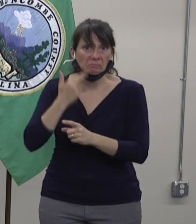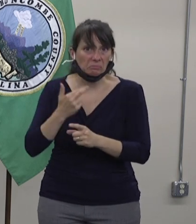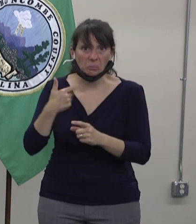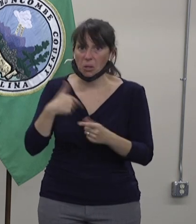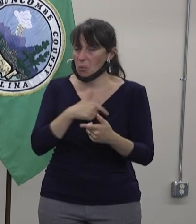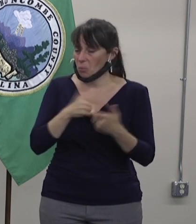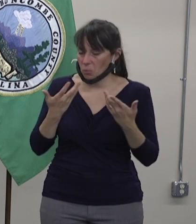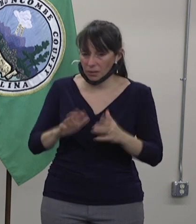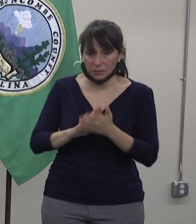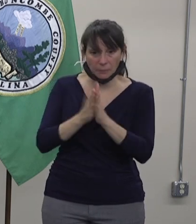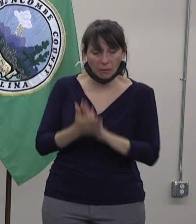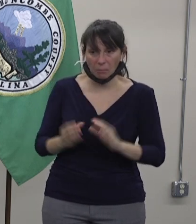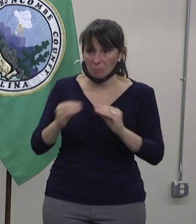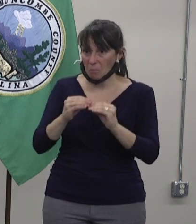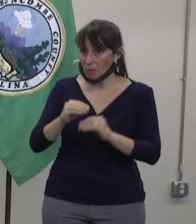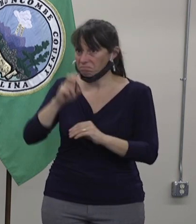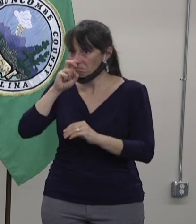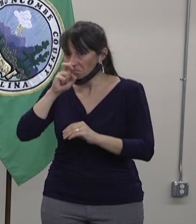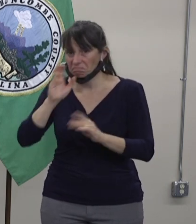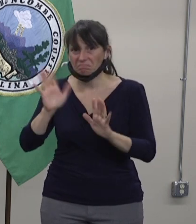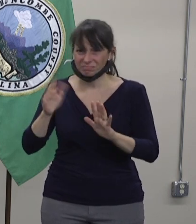already faced such a challenging year.